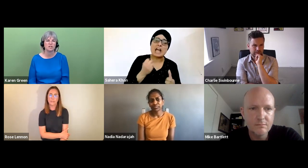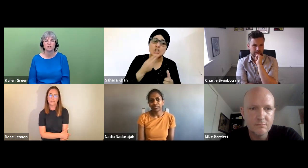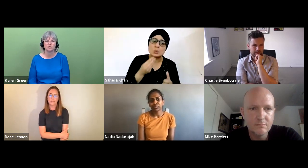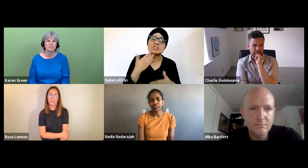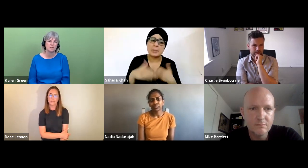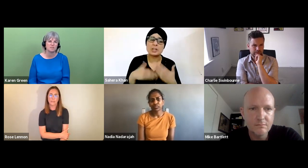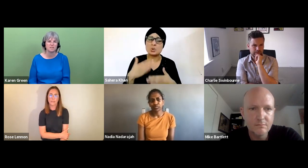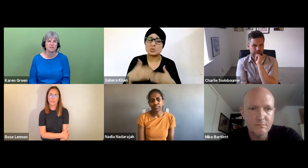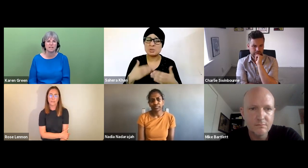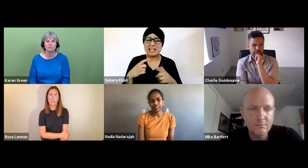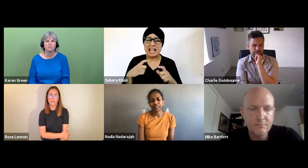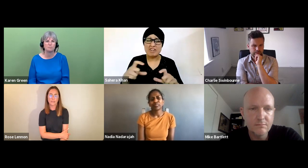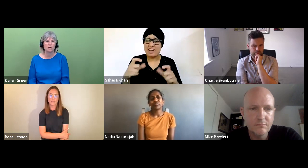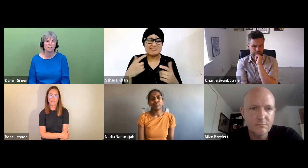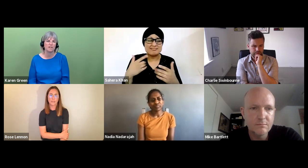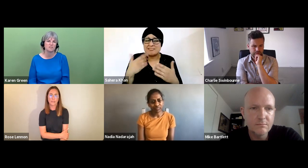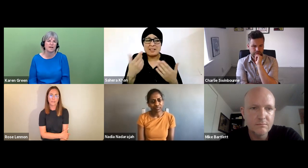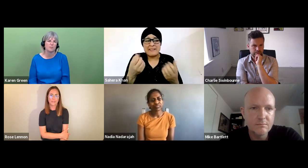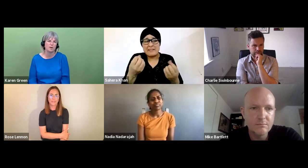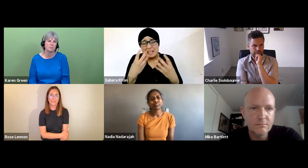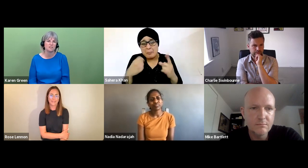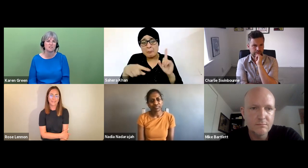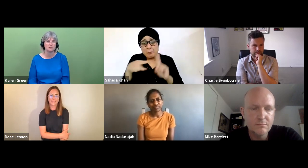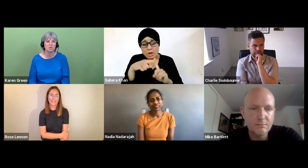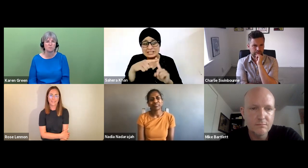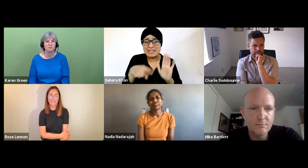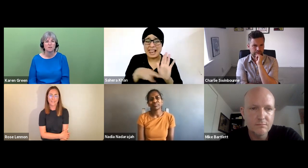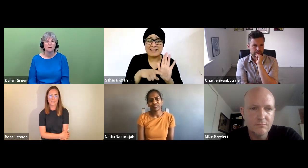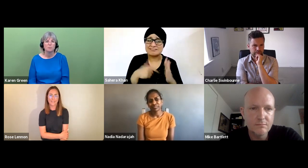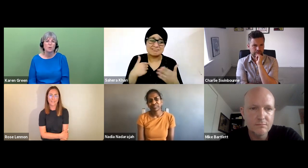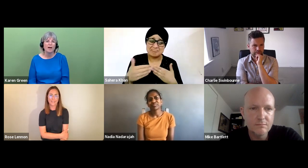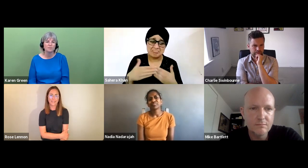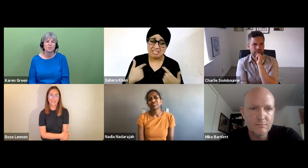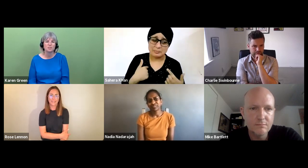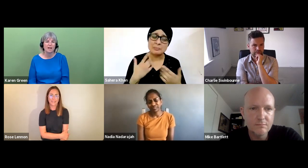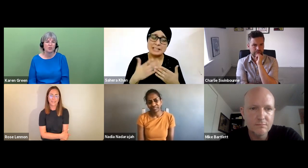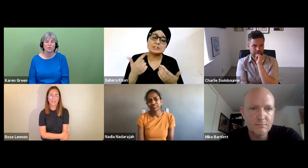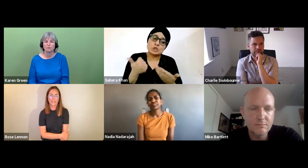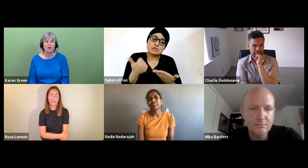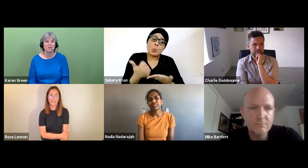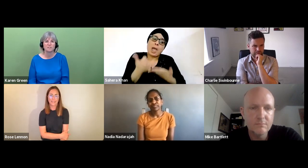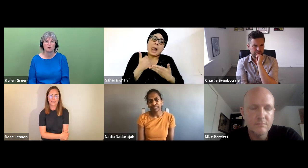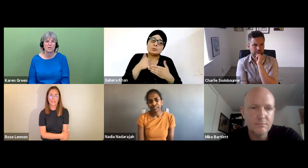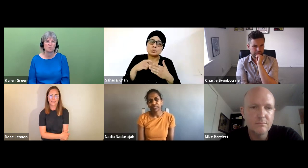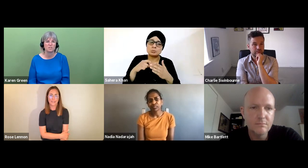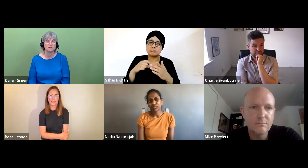or accepted, and then give you feedback on that. So that can be upsetting sometimes, but you have to just carry on regardless of it being positive or